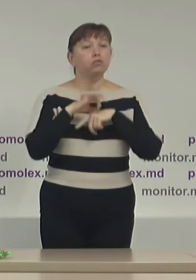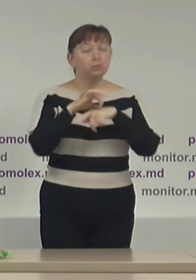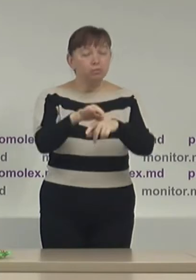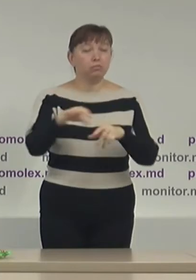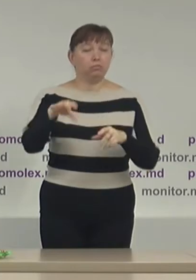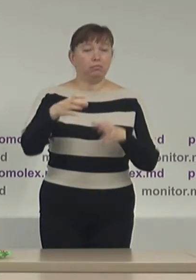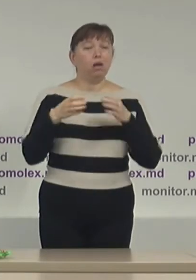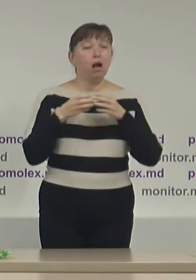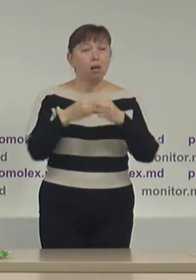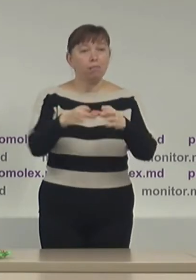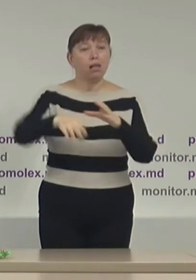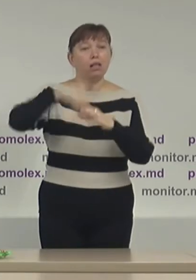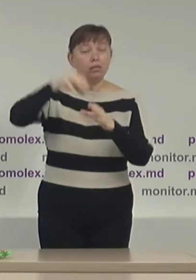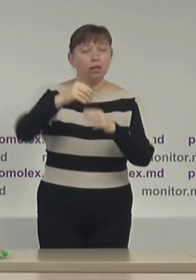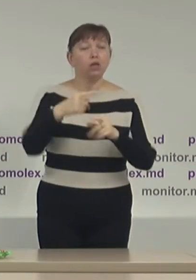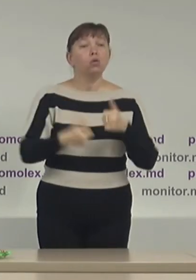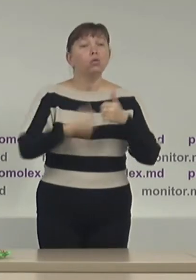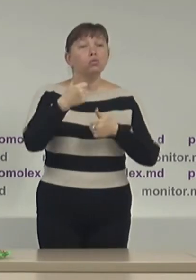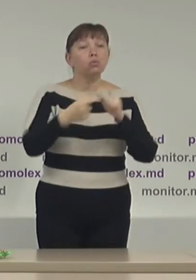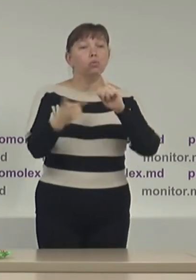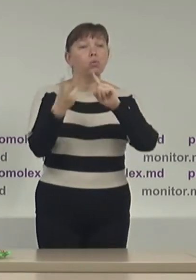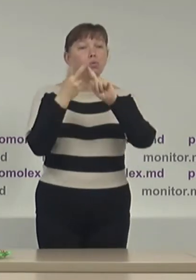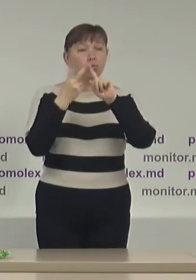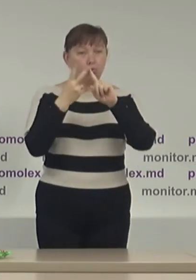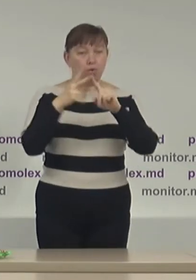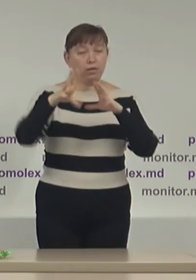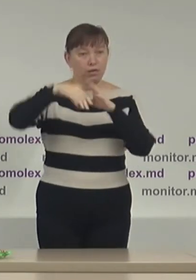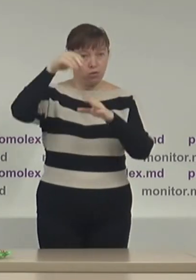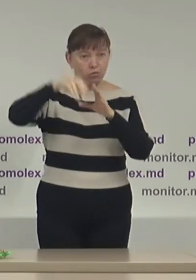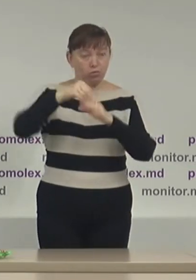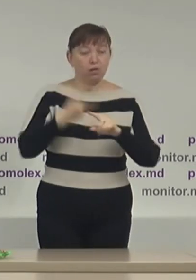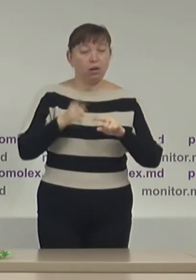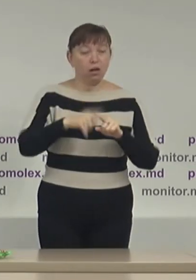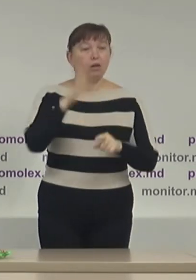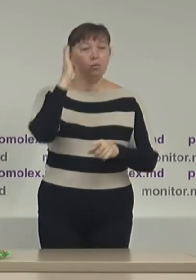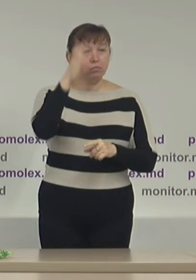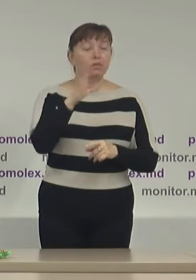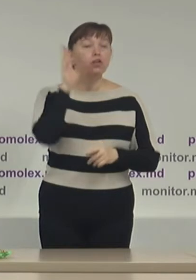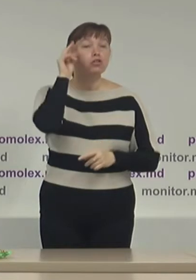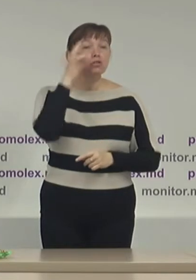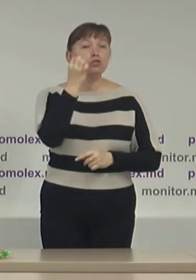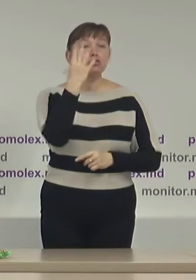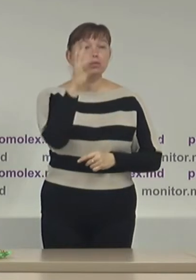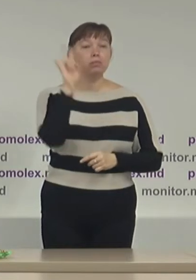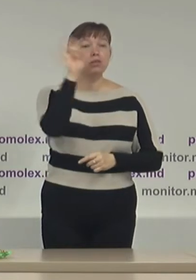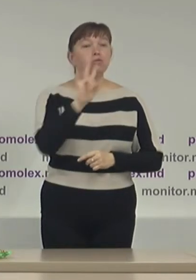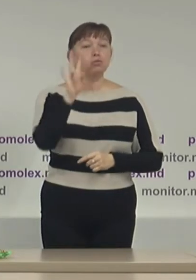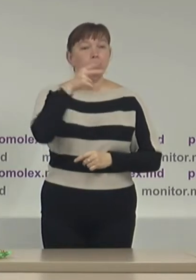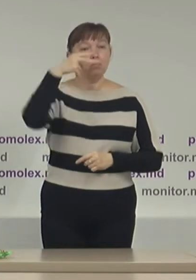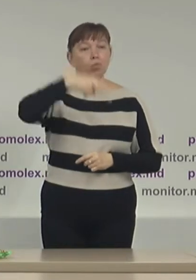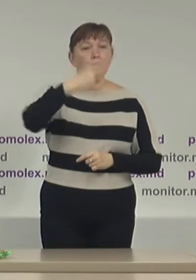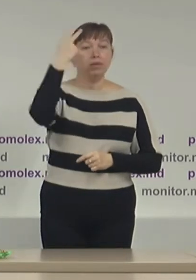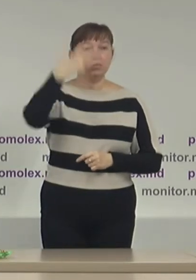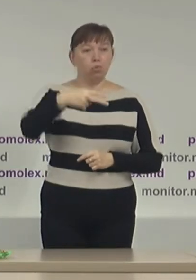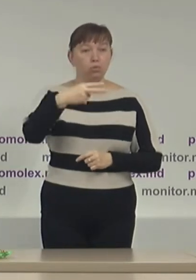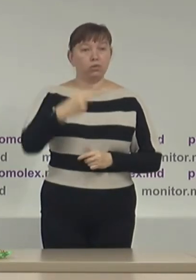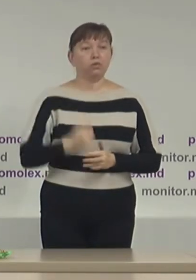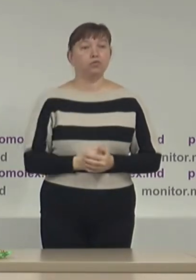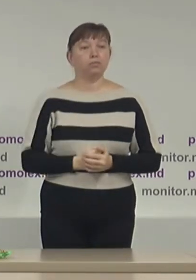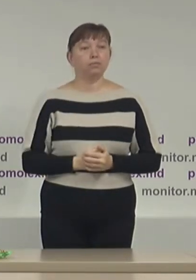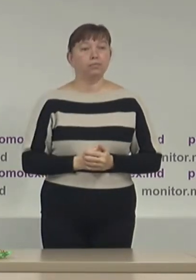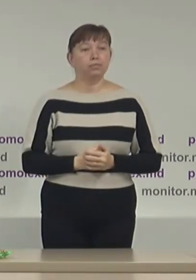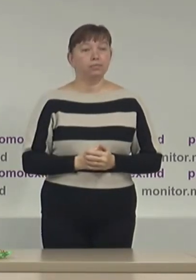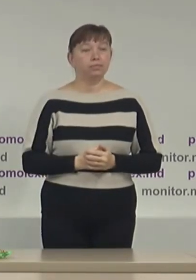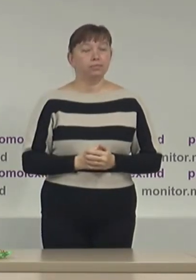campaign activities for the second round of the election, which is to take place on 15th